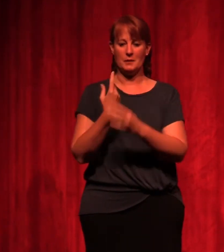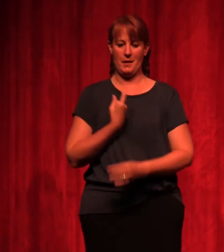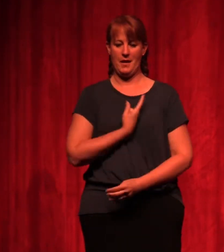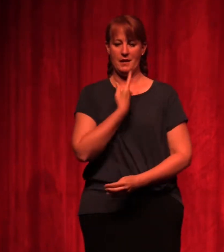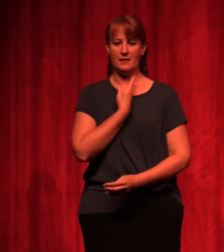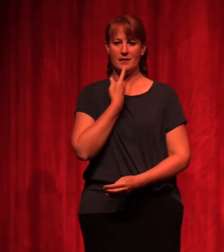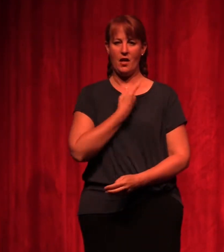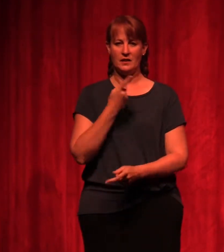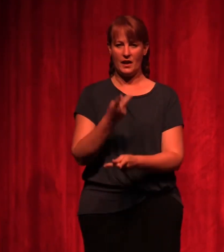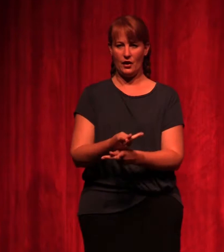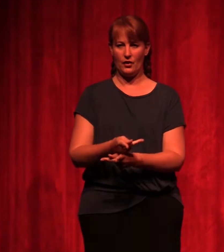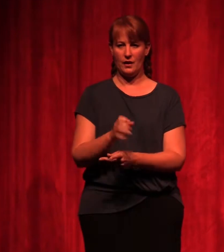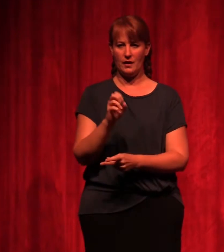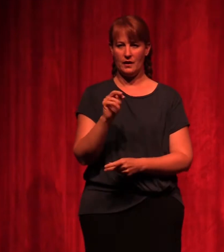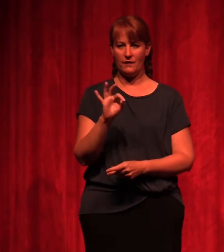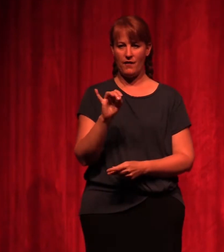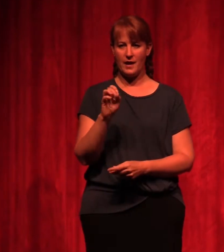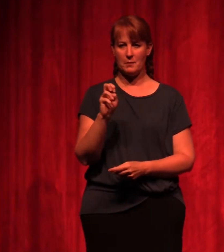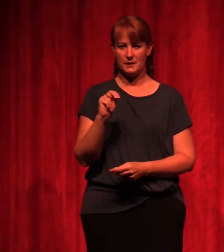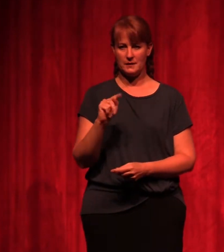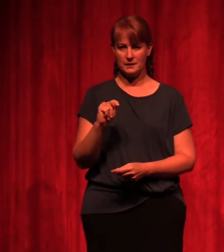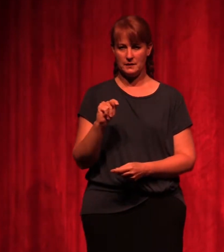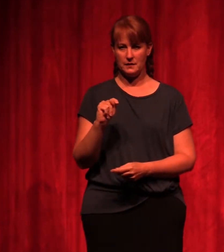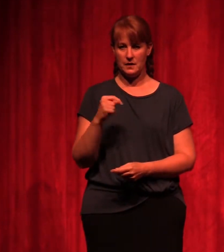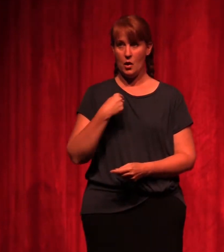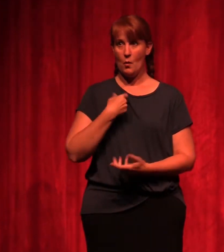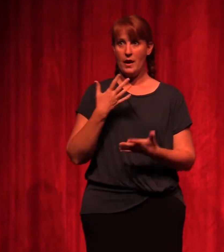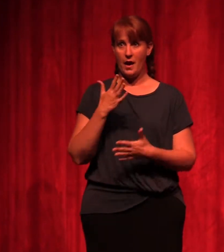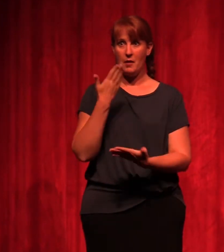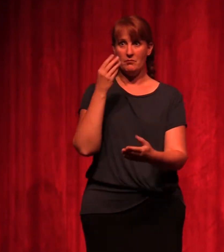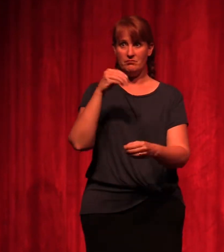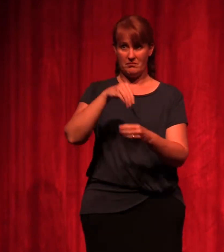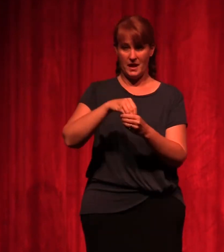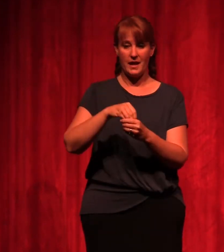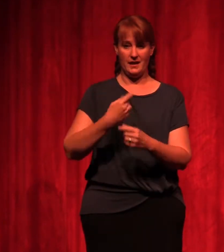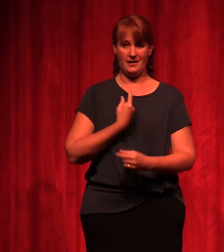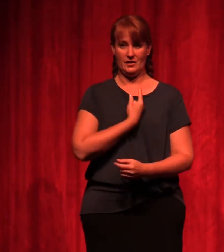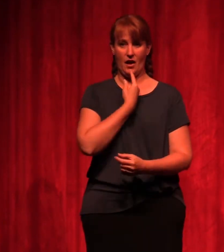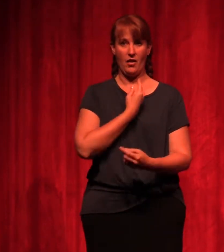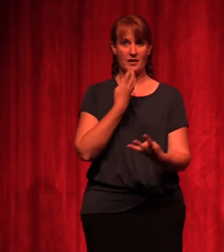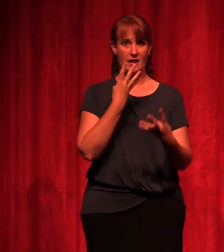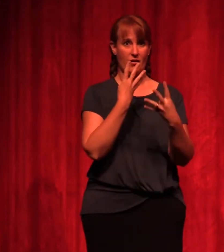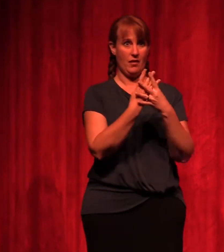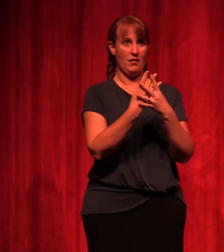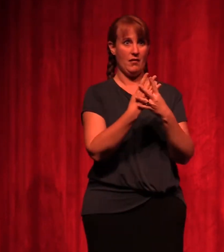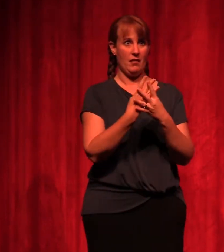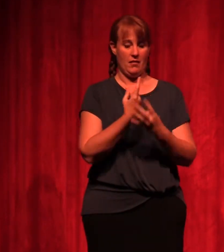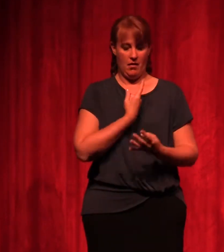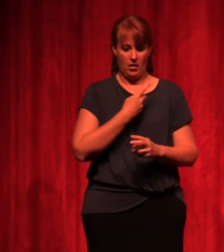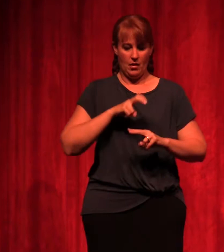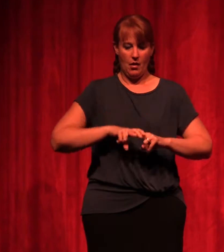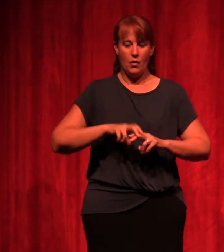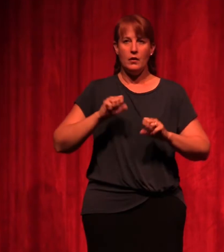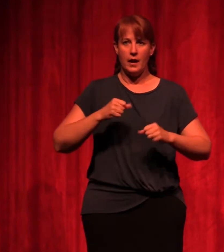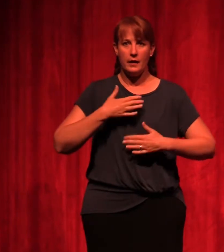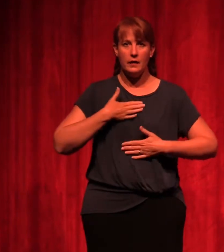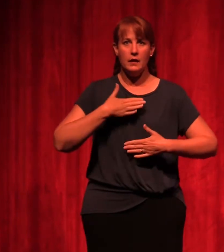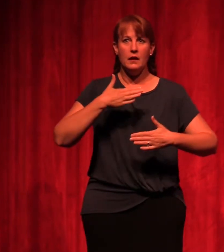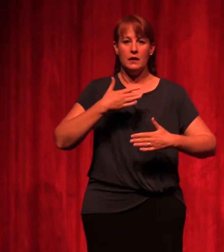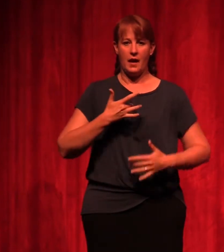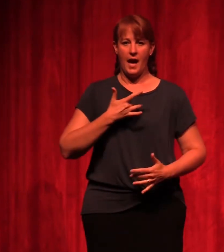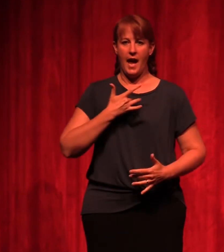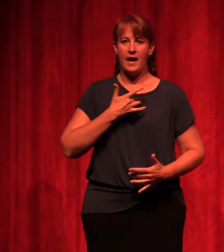confinement. And once I'm in solitary confinement, I'm able to at least finally take a breath, and I